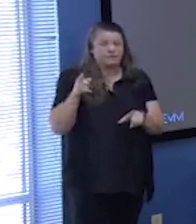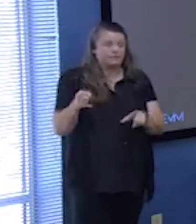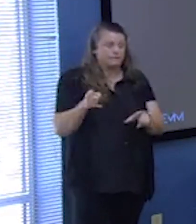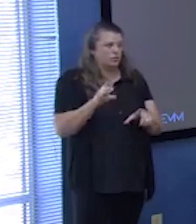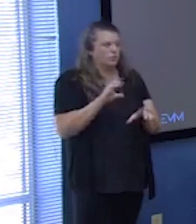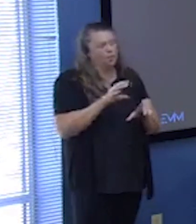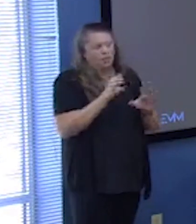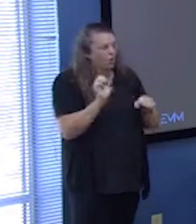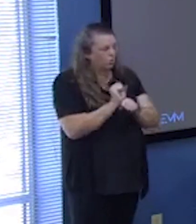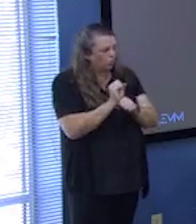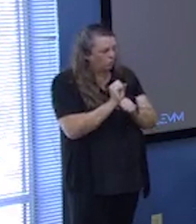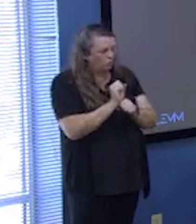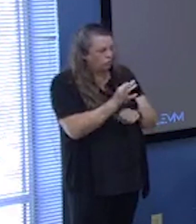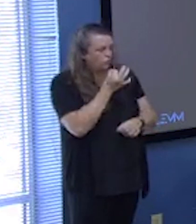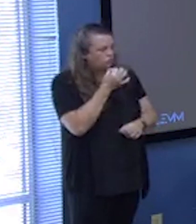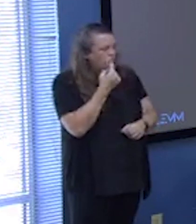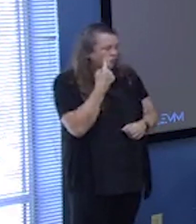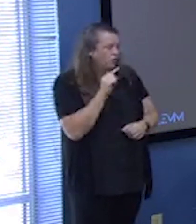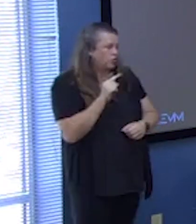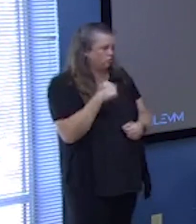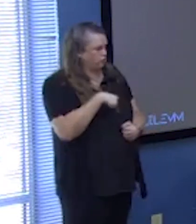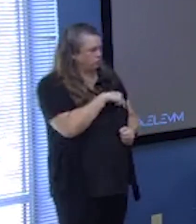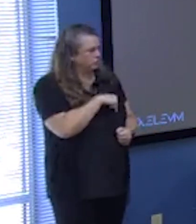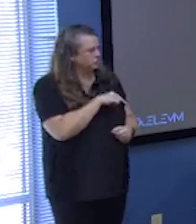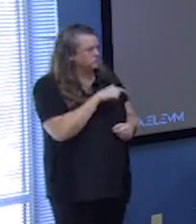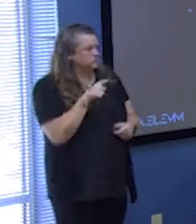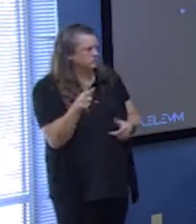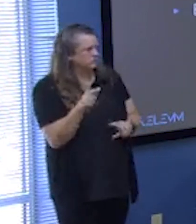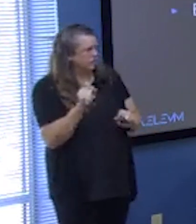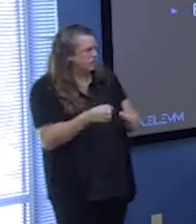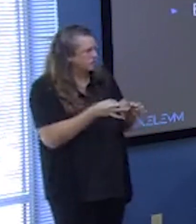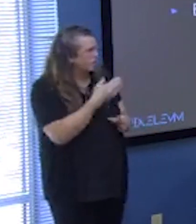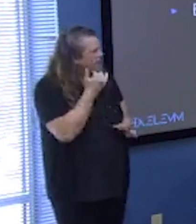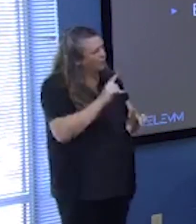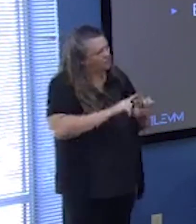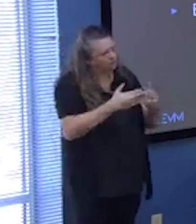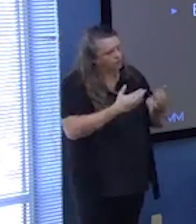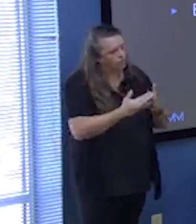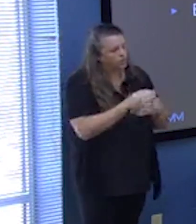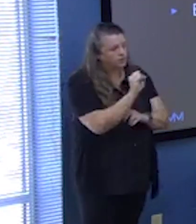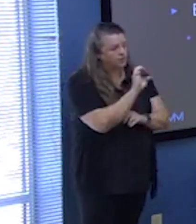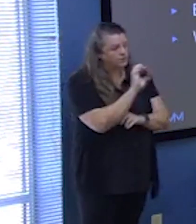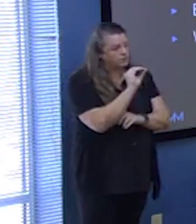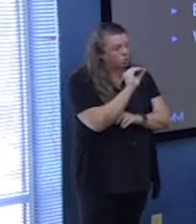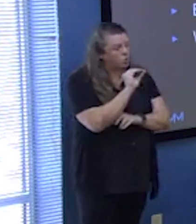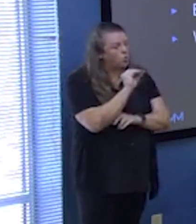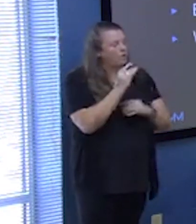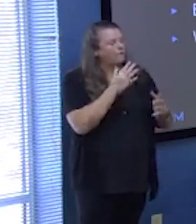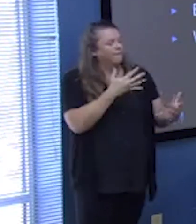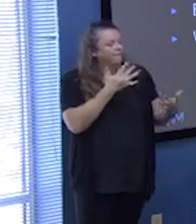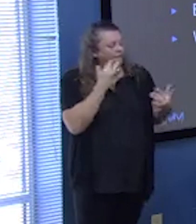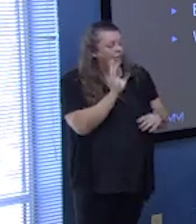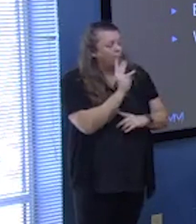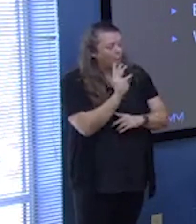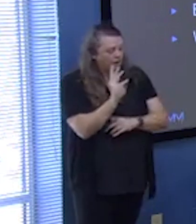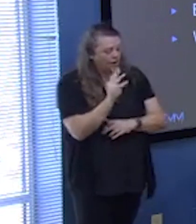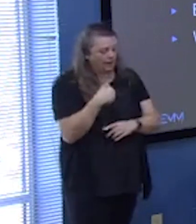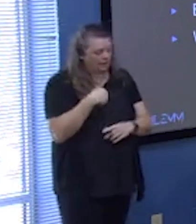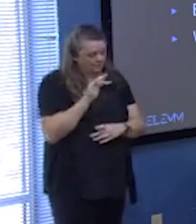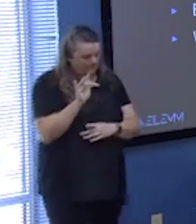great job for our keynote to be able to explain this. But SEO friendly, we have a custom site index, we have